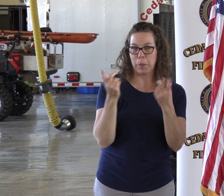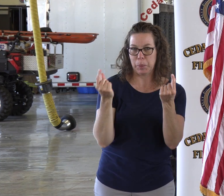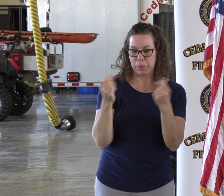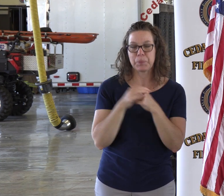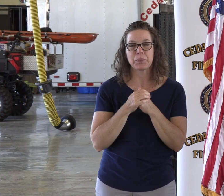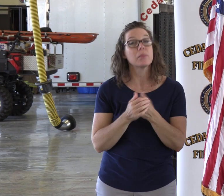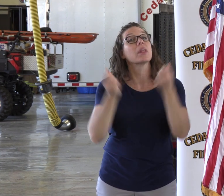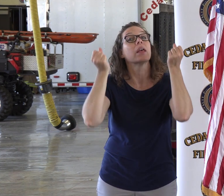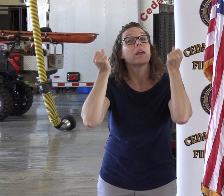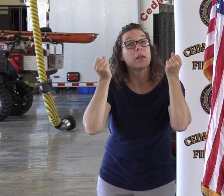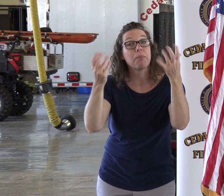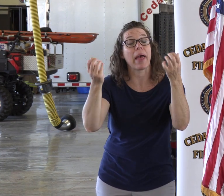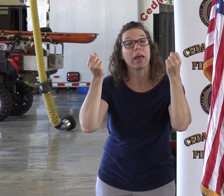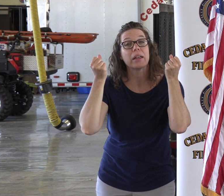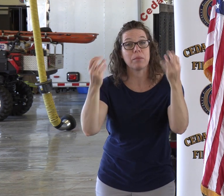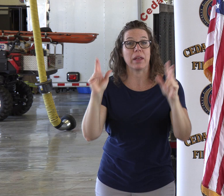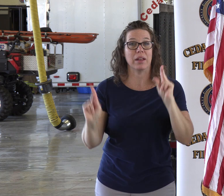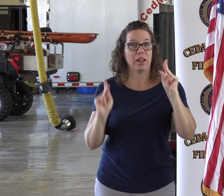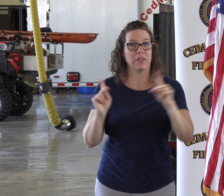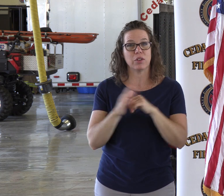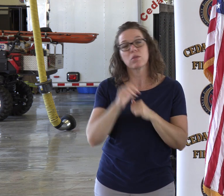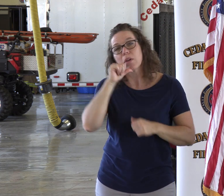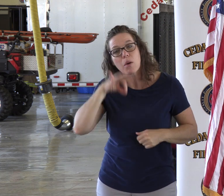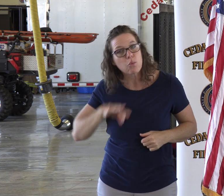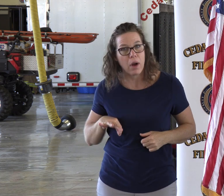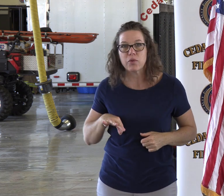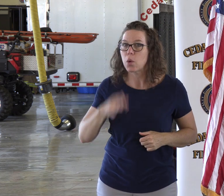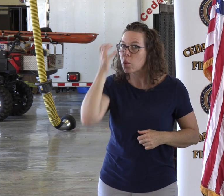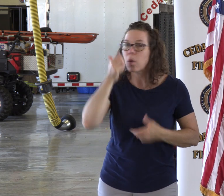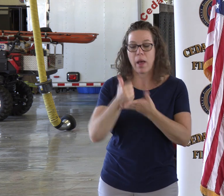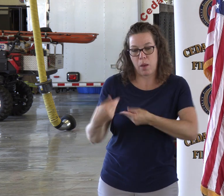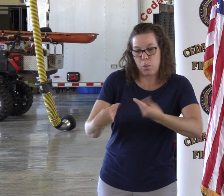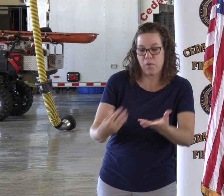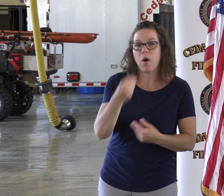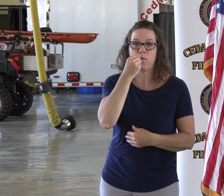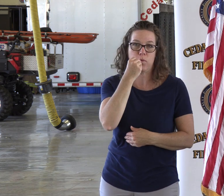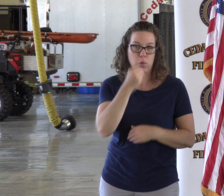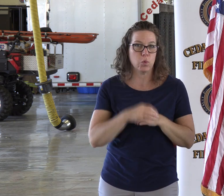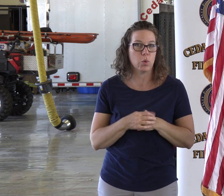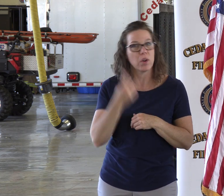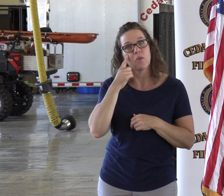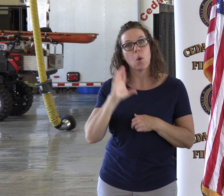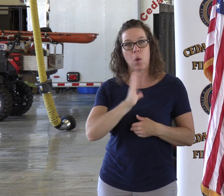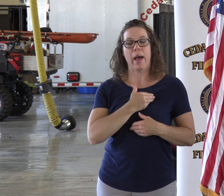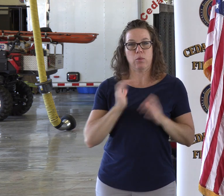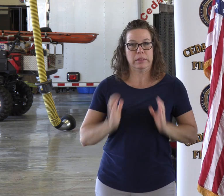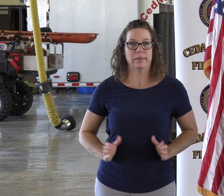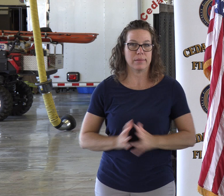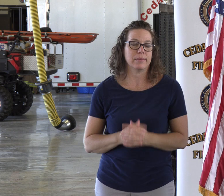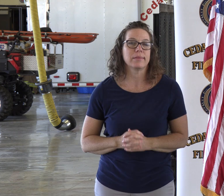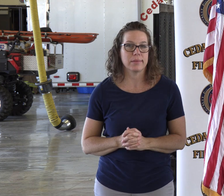many, many individuals and nonprofits that have helped provide critical food to our citizens.